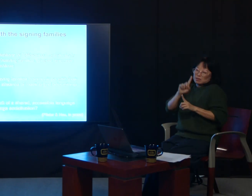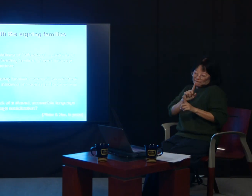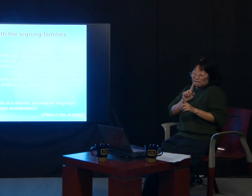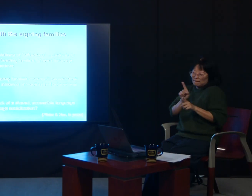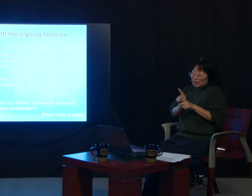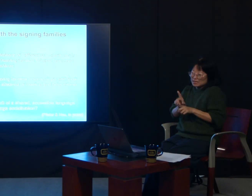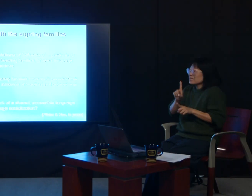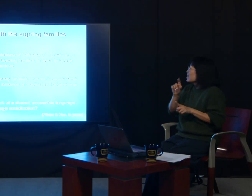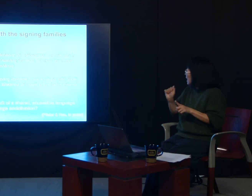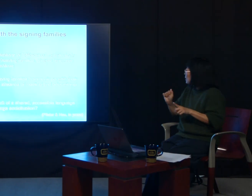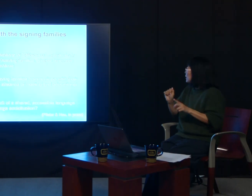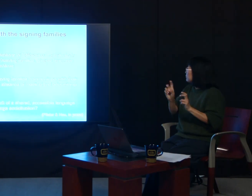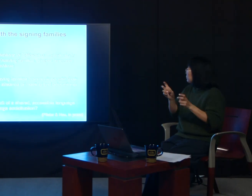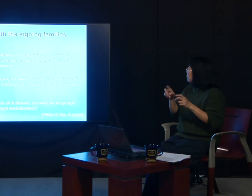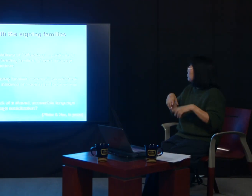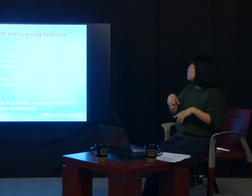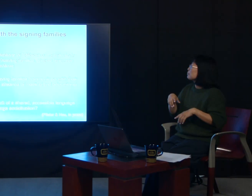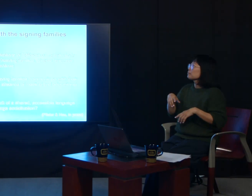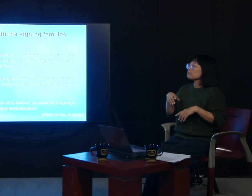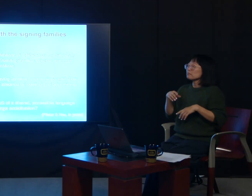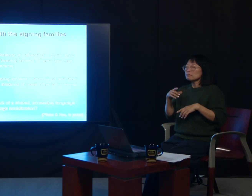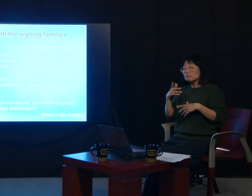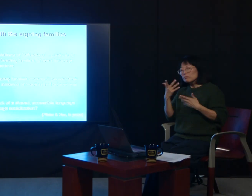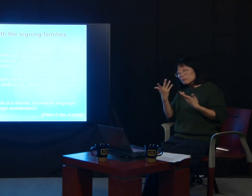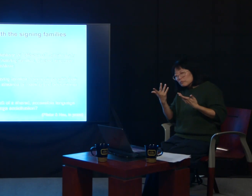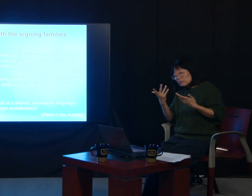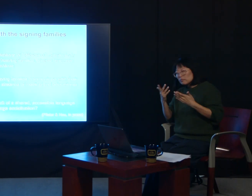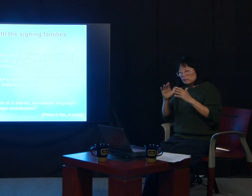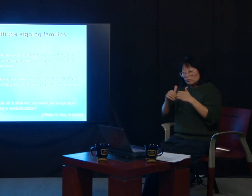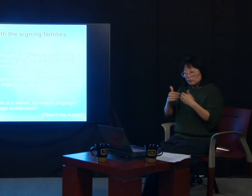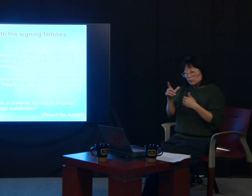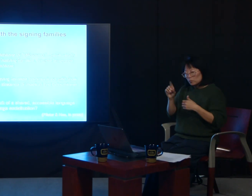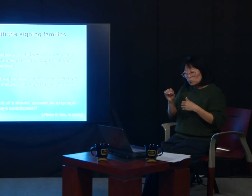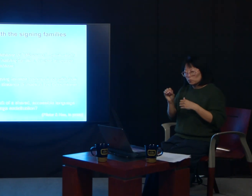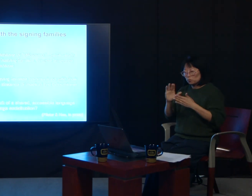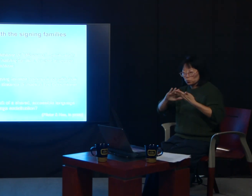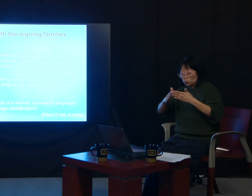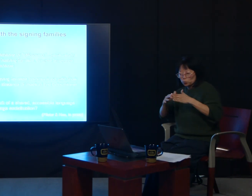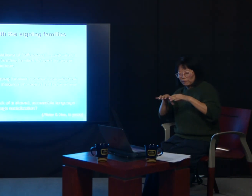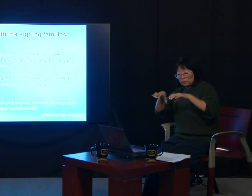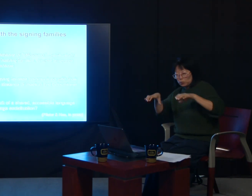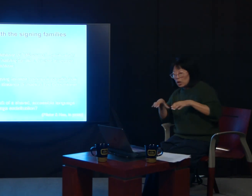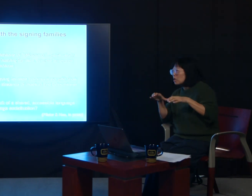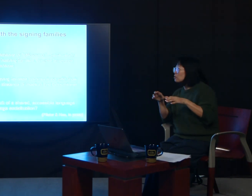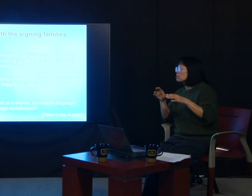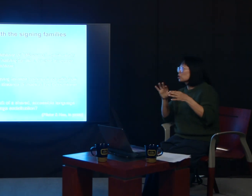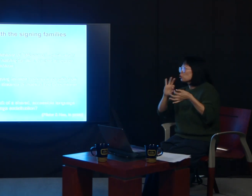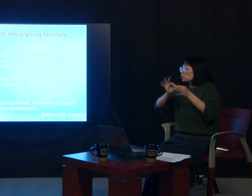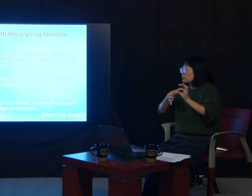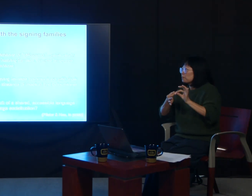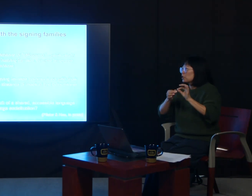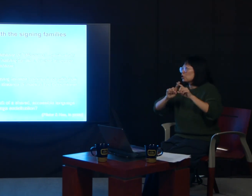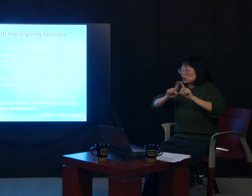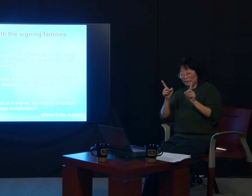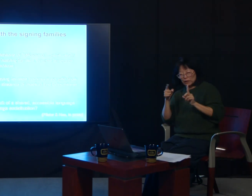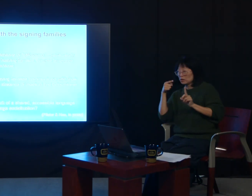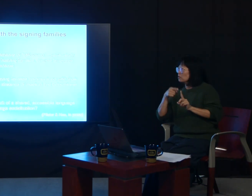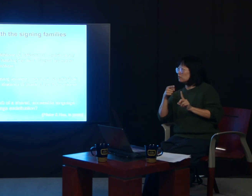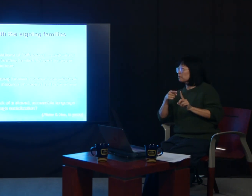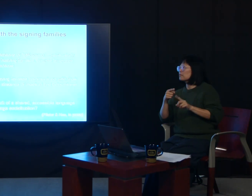as disabled here and talk about difference. So communities of practice are different. When